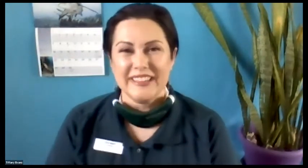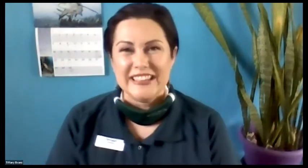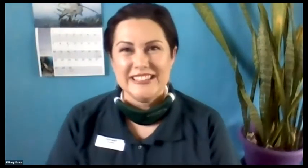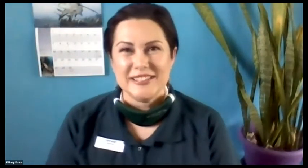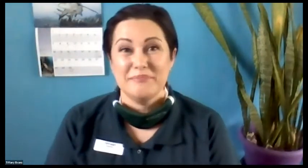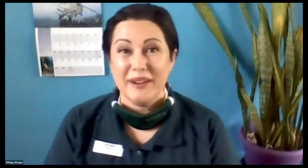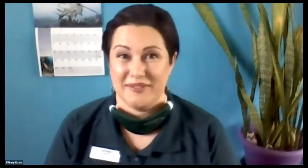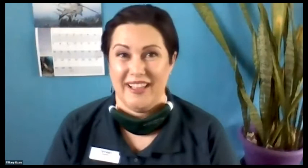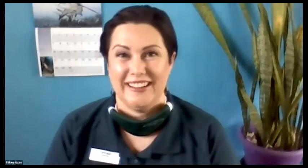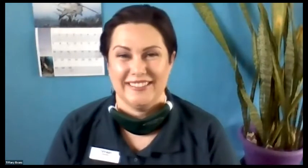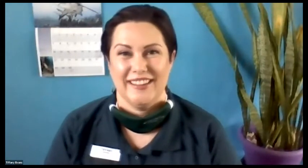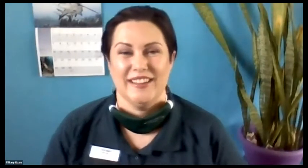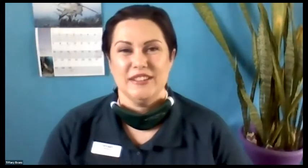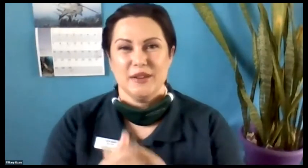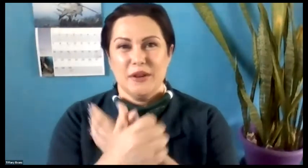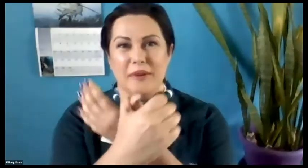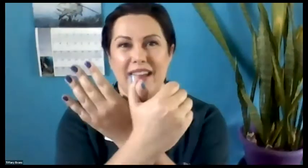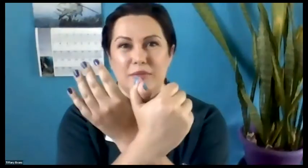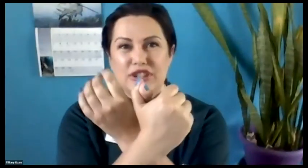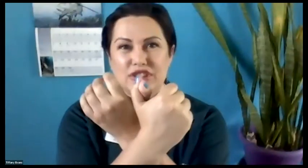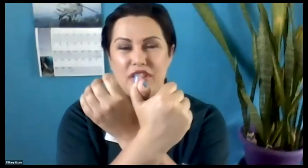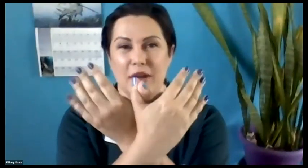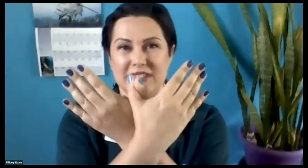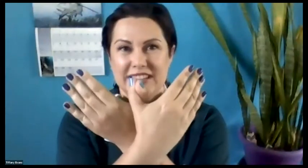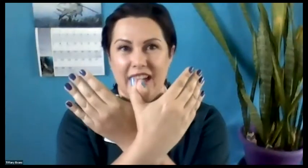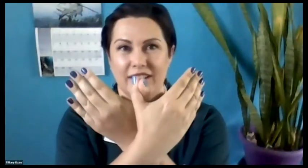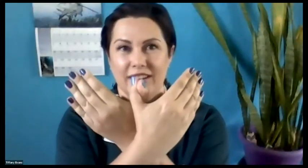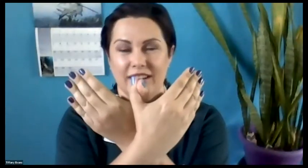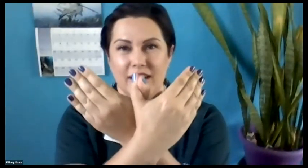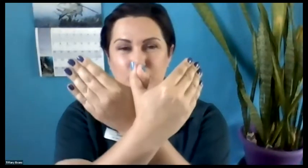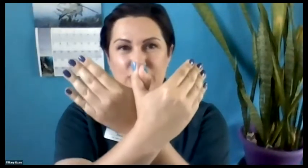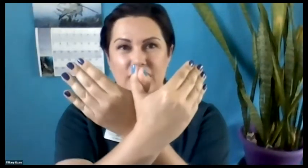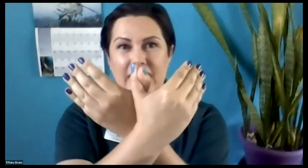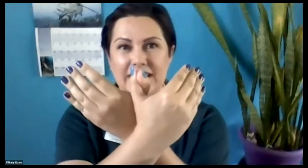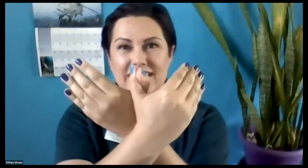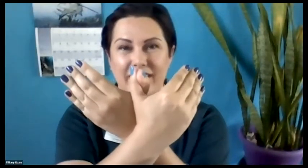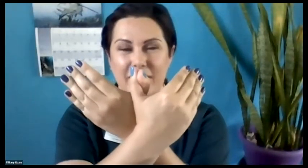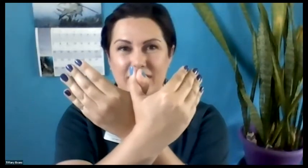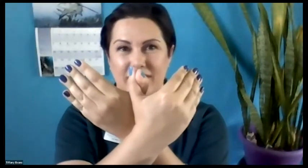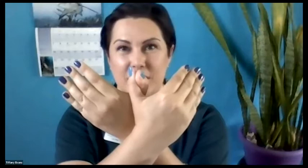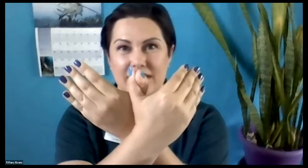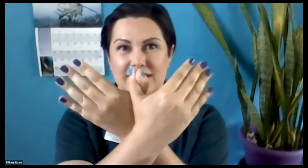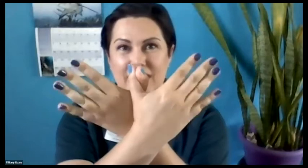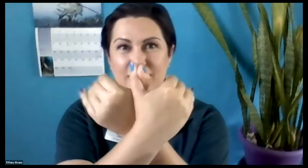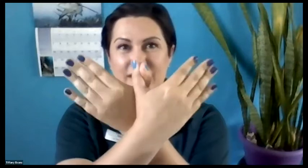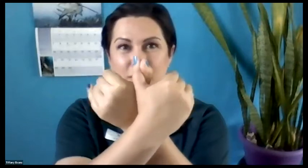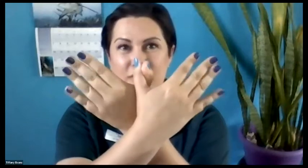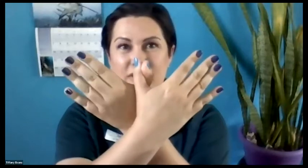is butterfly. So go ahead and put your thumbs together. Put your hands out like butterfly wings, and you're going to move your